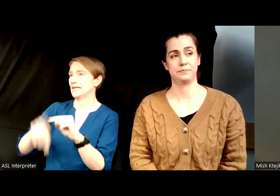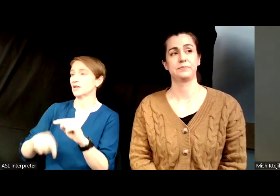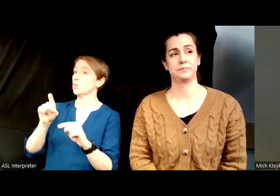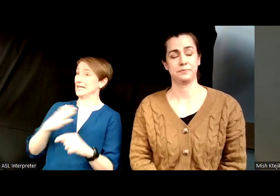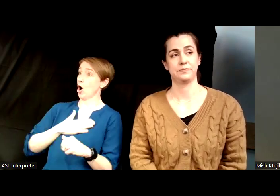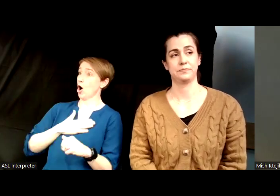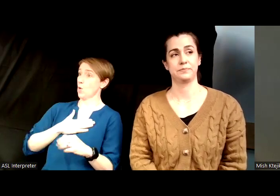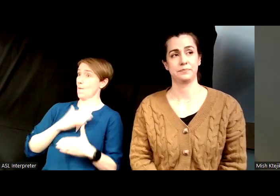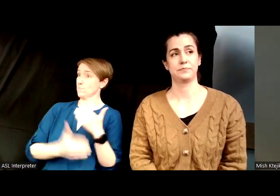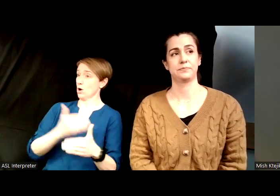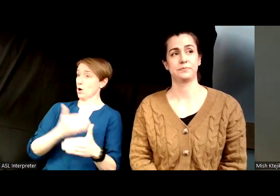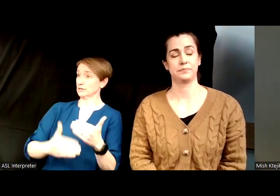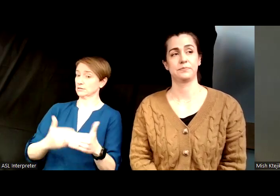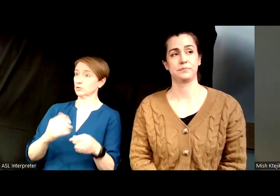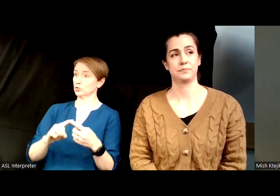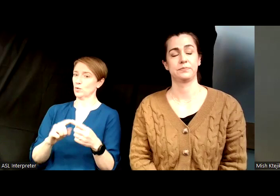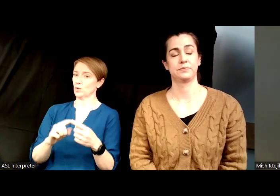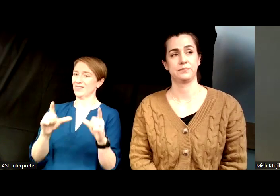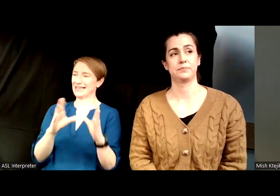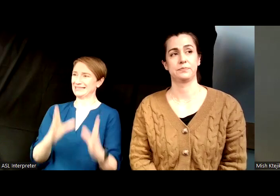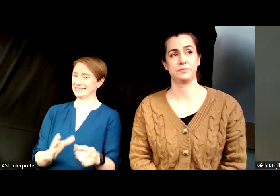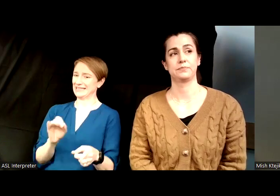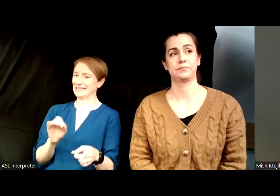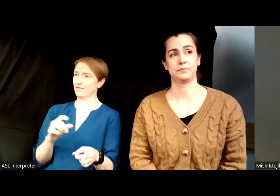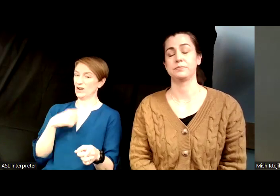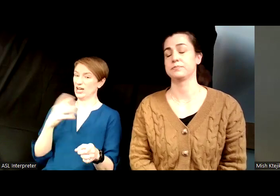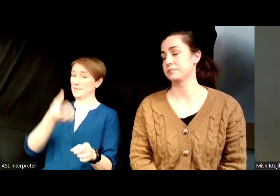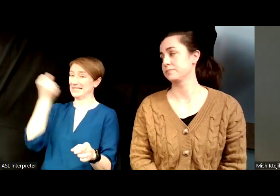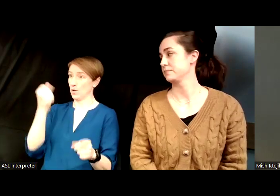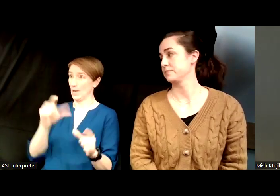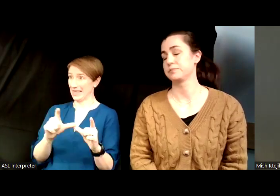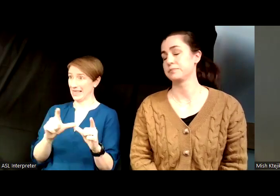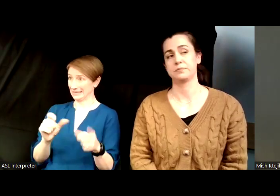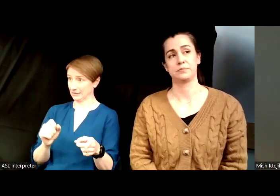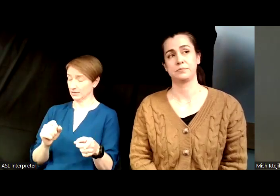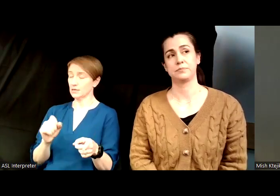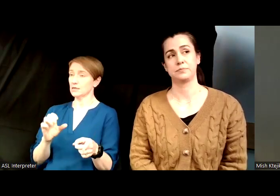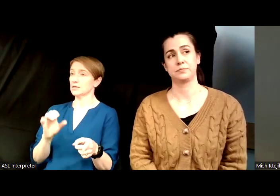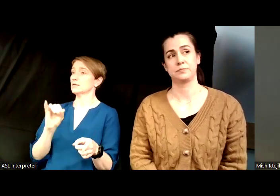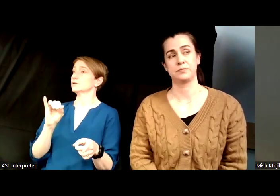to licensees if we're going to be taking a license away. So if there is